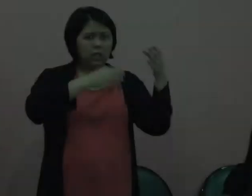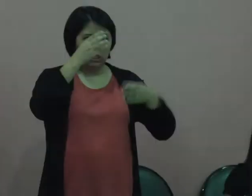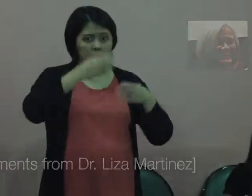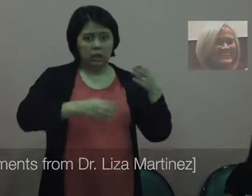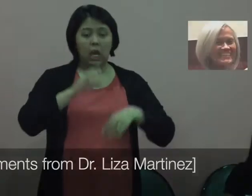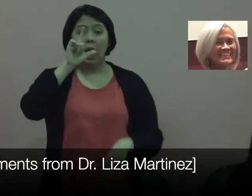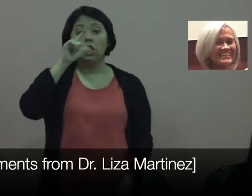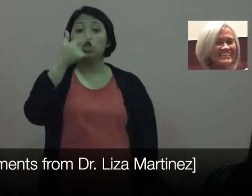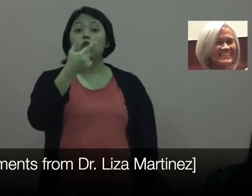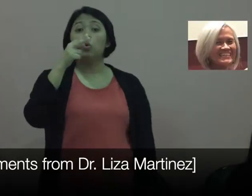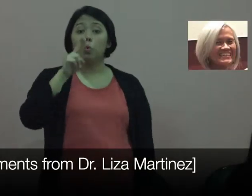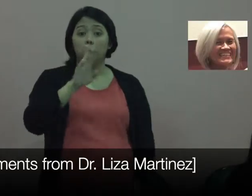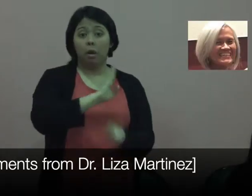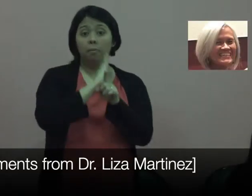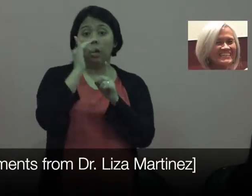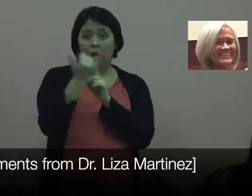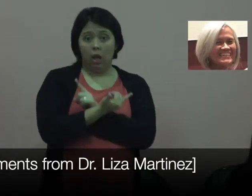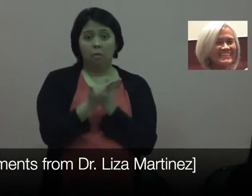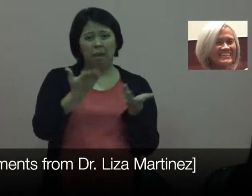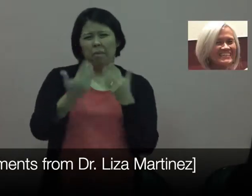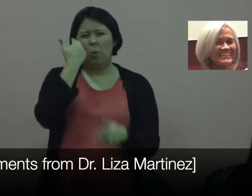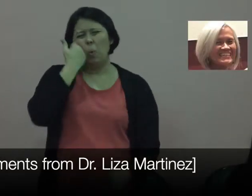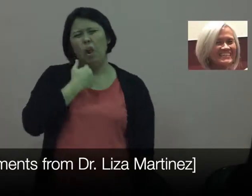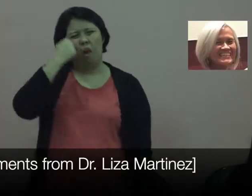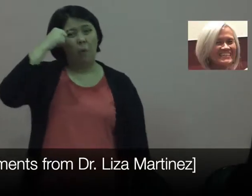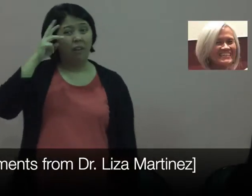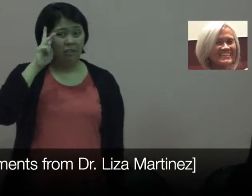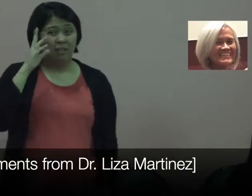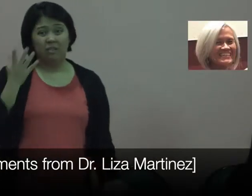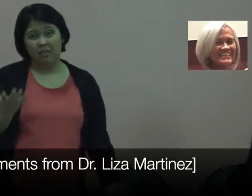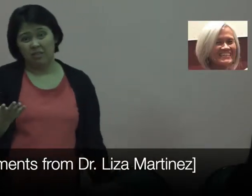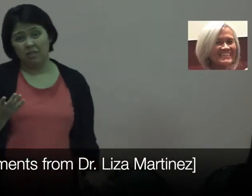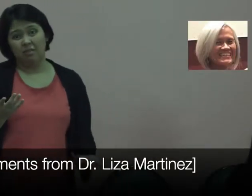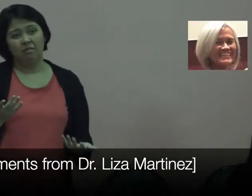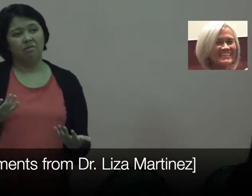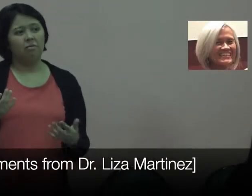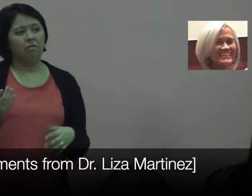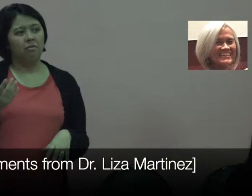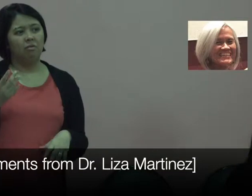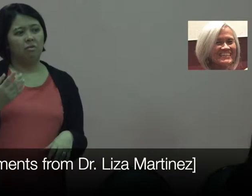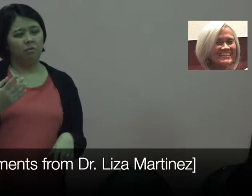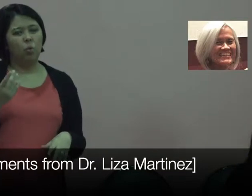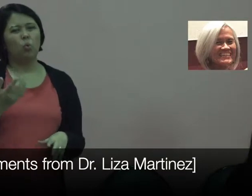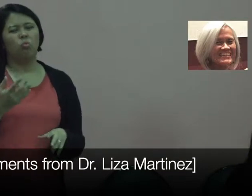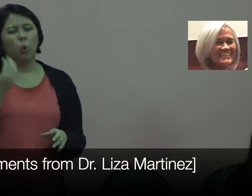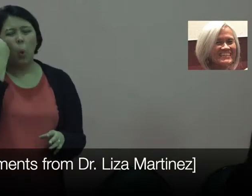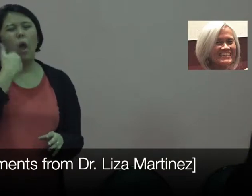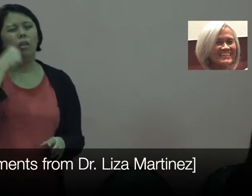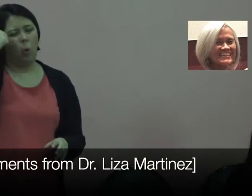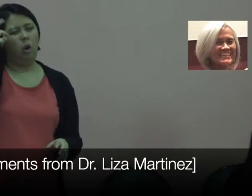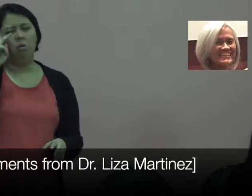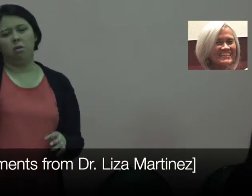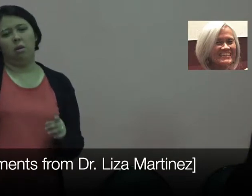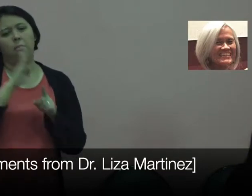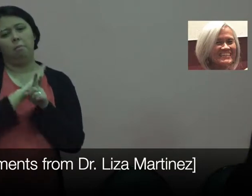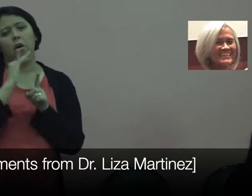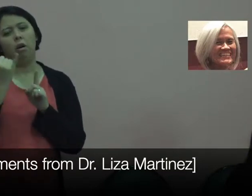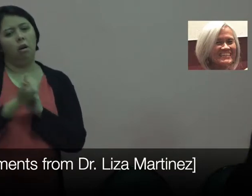Siguro yung the lack of awareness doon sa ating katarungang pambarangay is really,